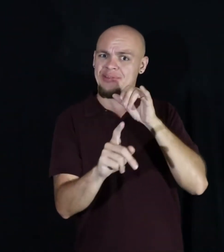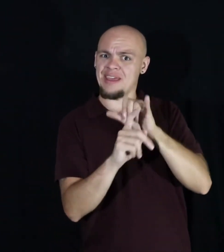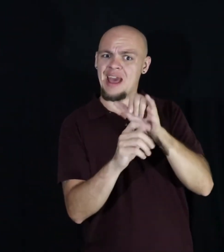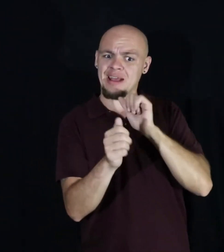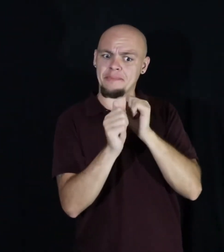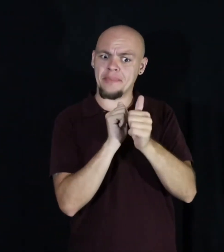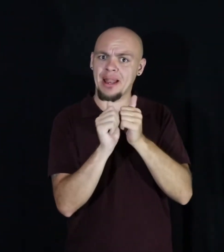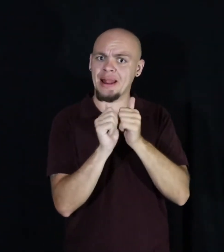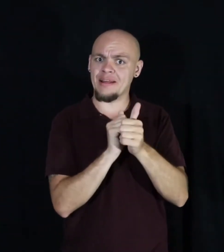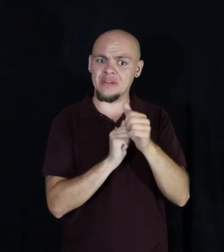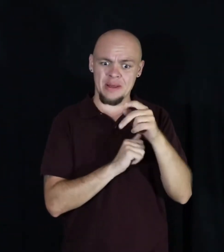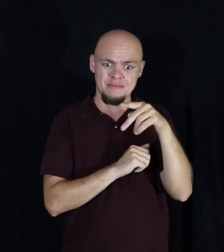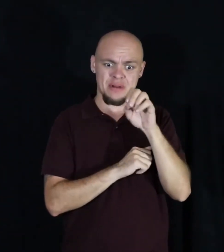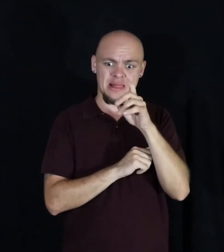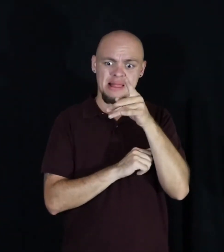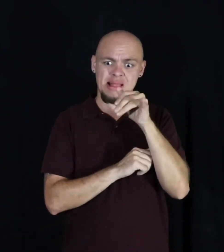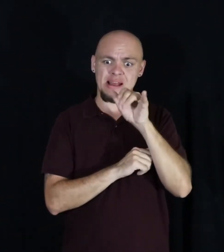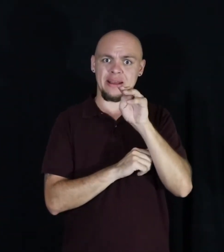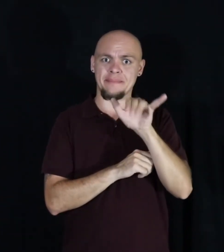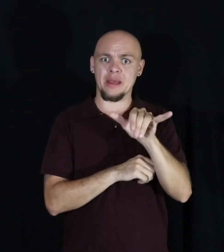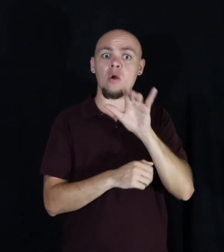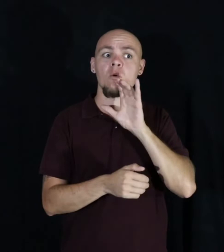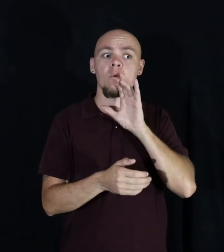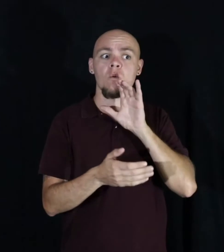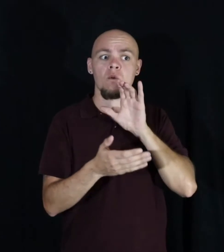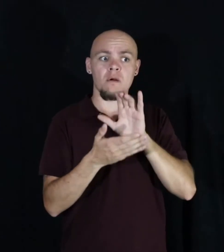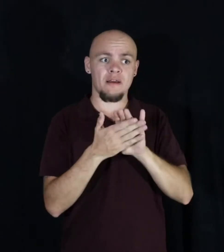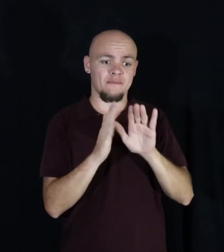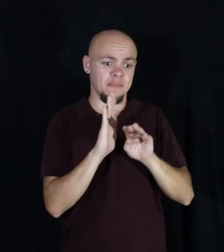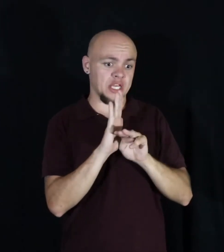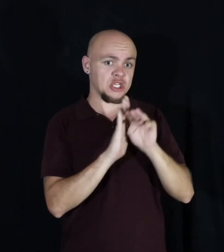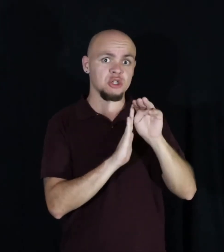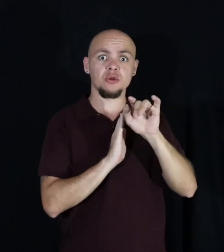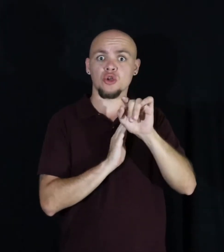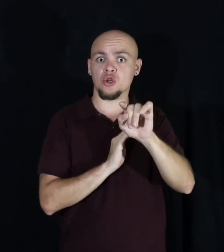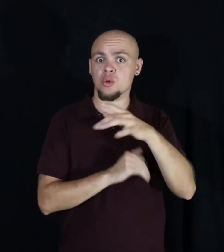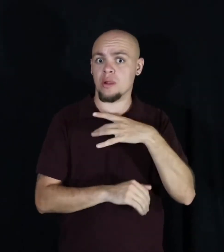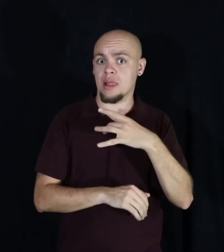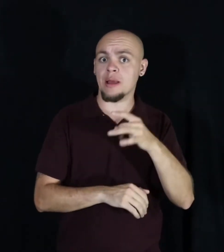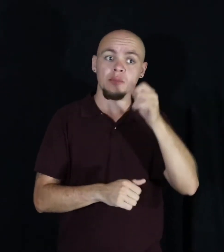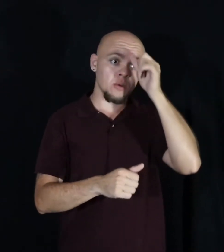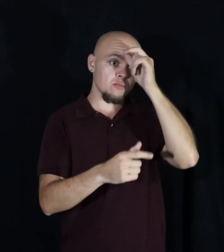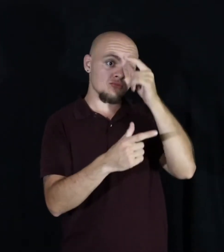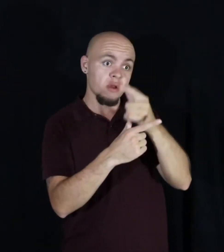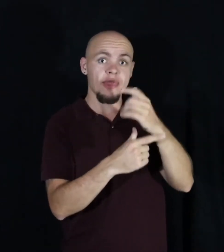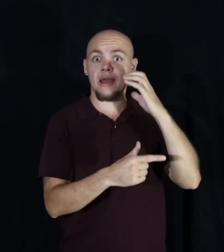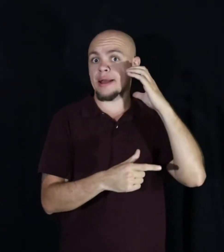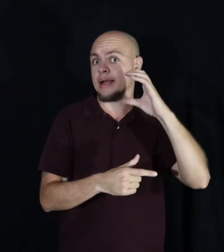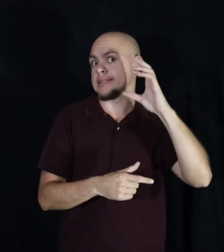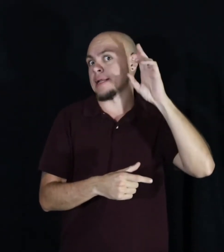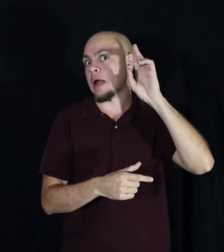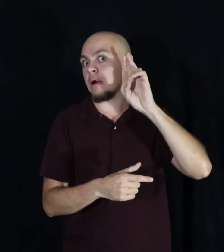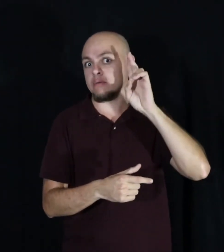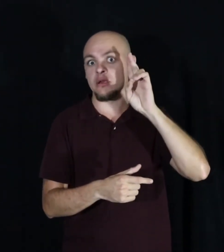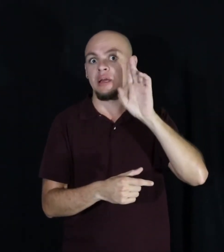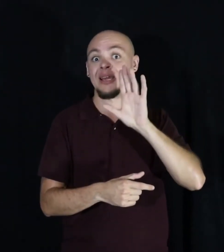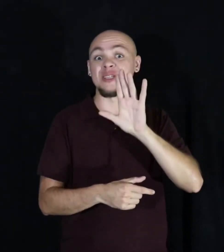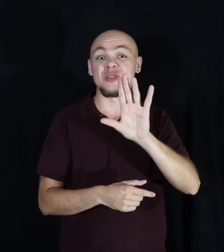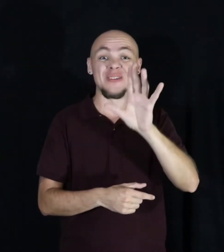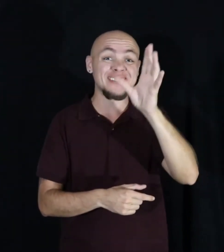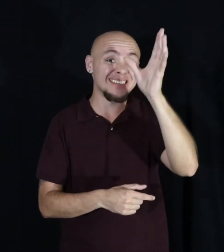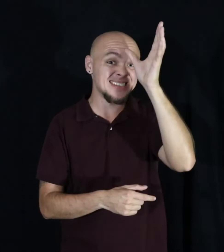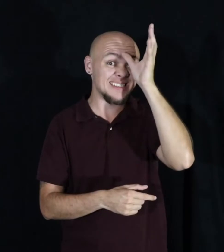polygamy? That once a girl began to mature, not only did you like her, but your brothers liked her, your cousins, your uncles, heck, even your